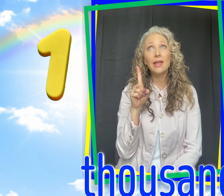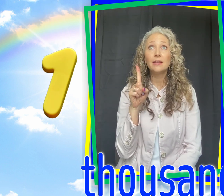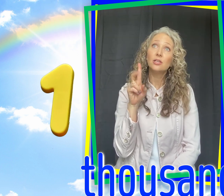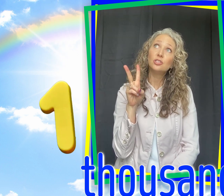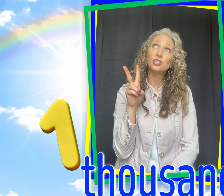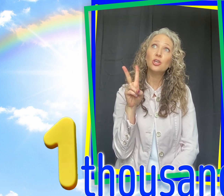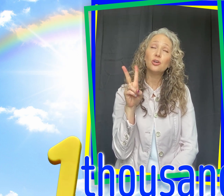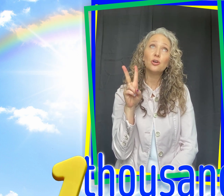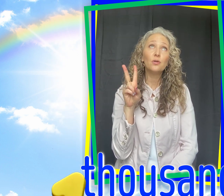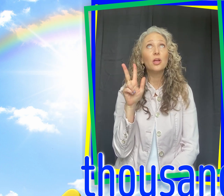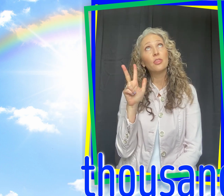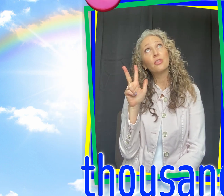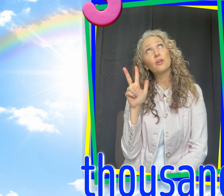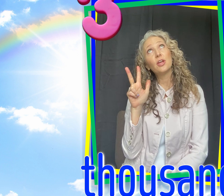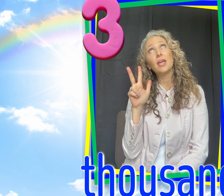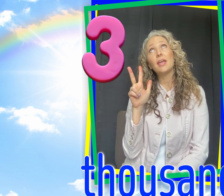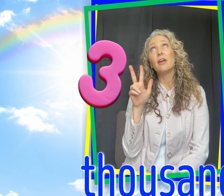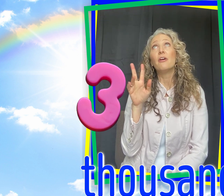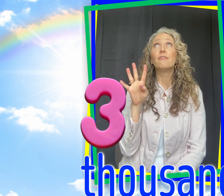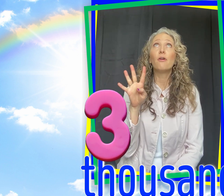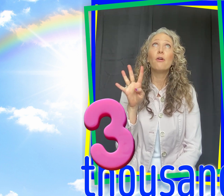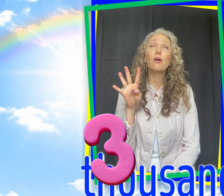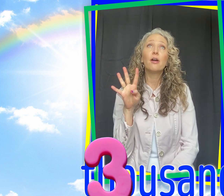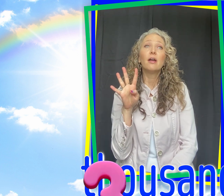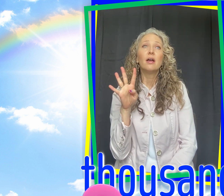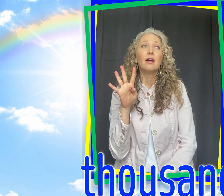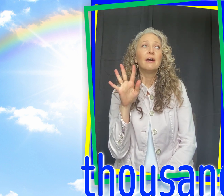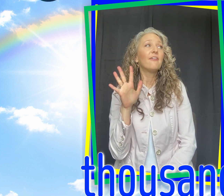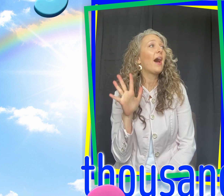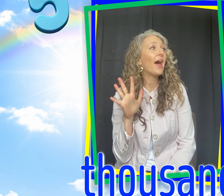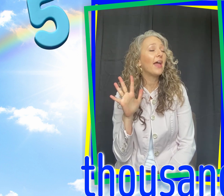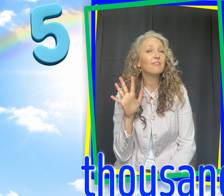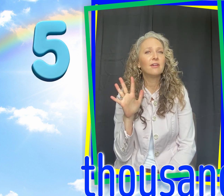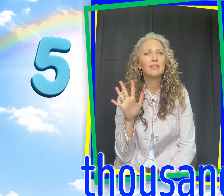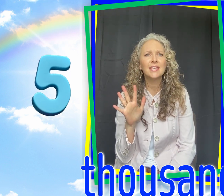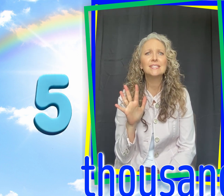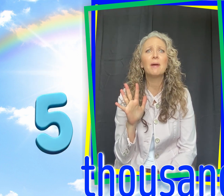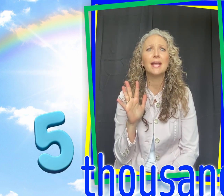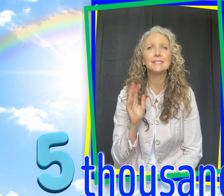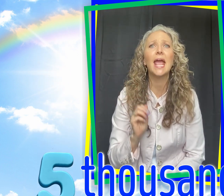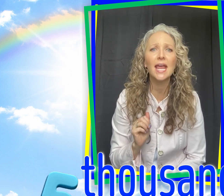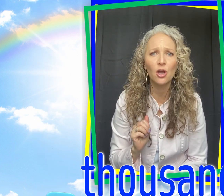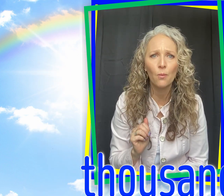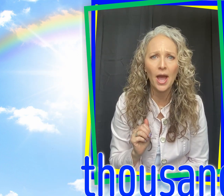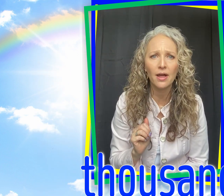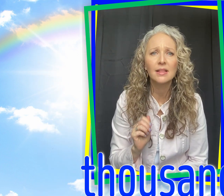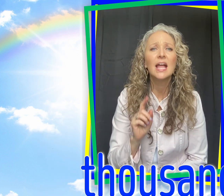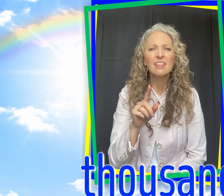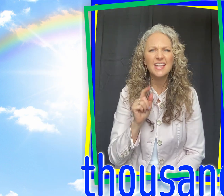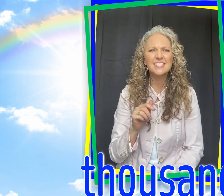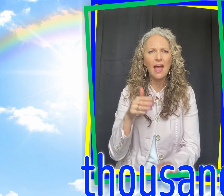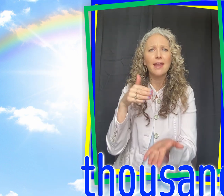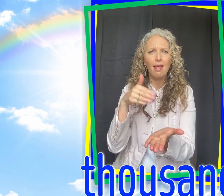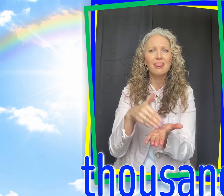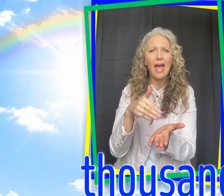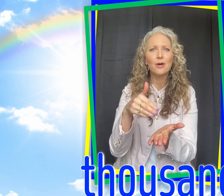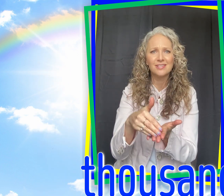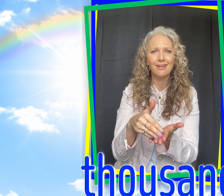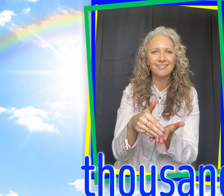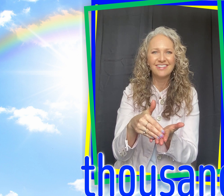1, 2, 3, 4, 5. This might take a while. Let's